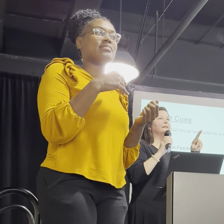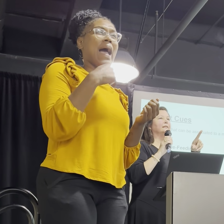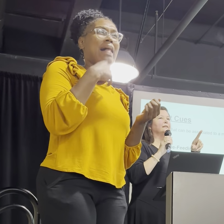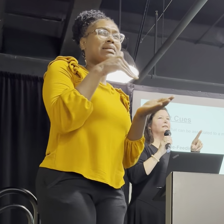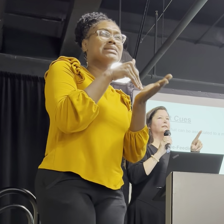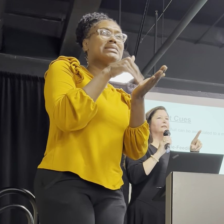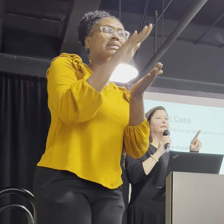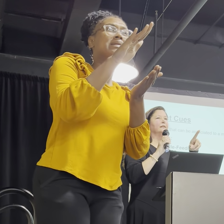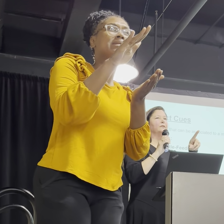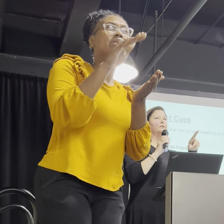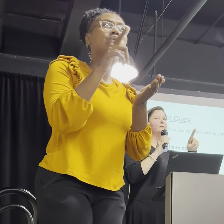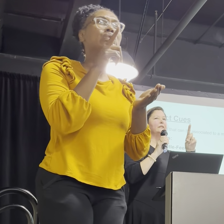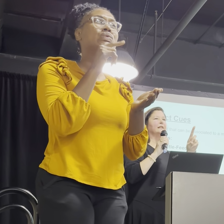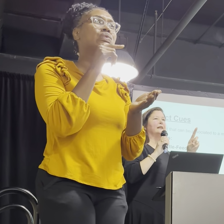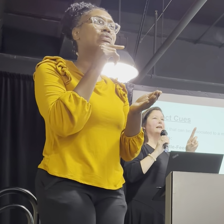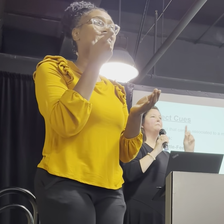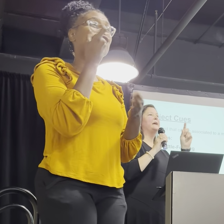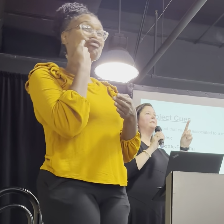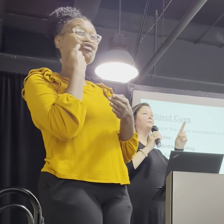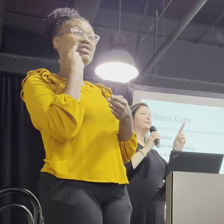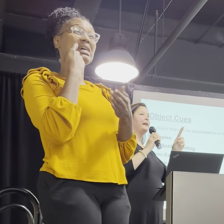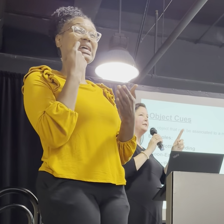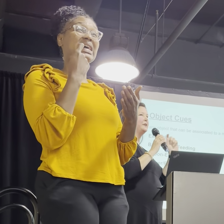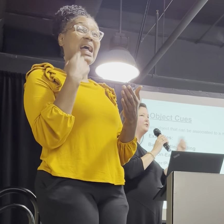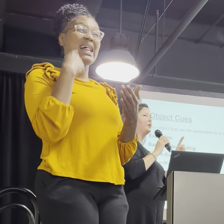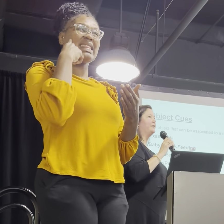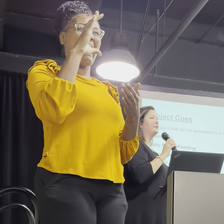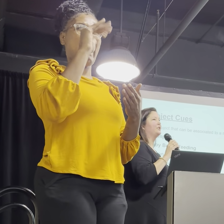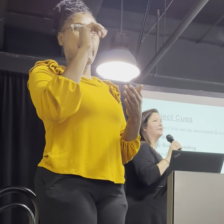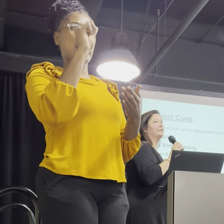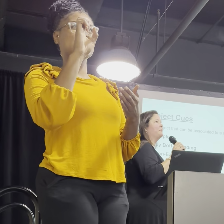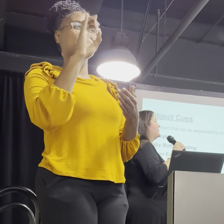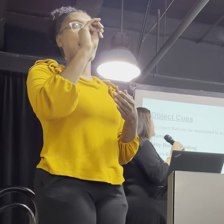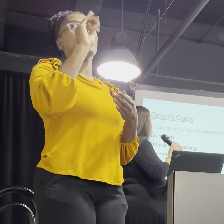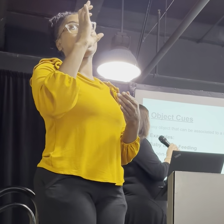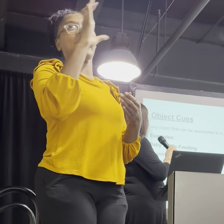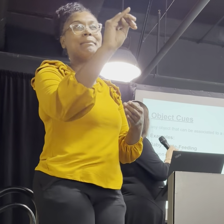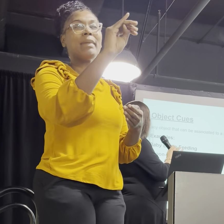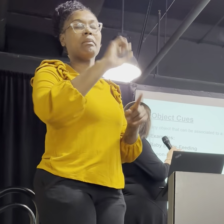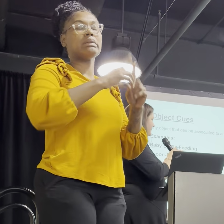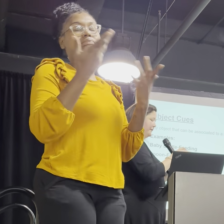I send recently? Maybe it was a case manager. I know I just sent some out.